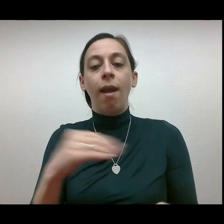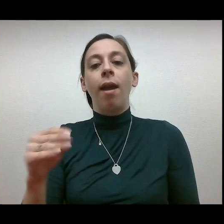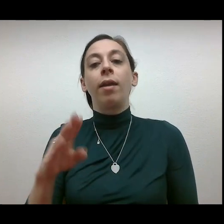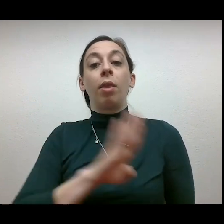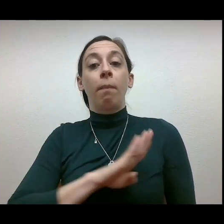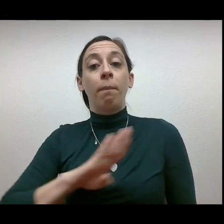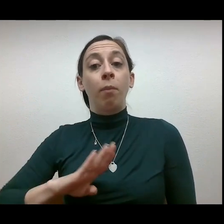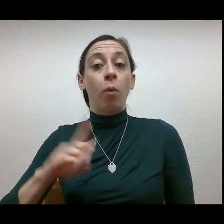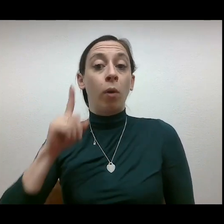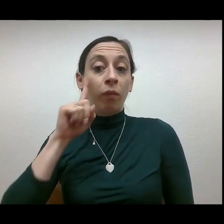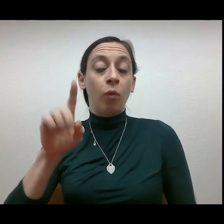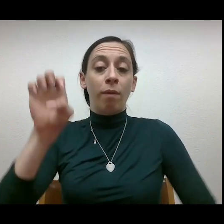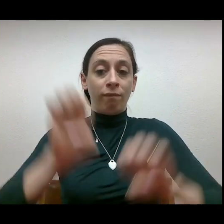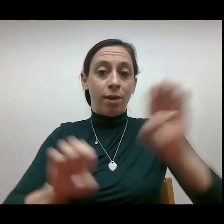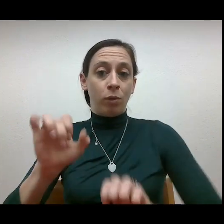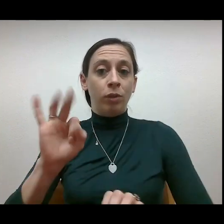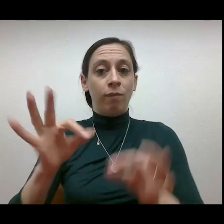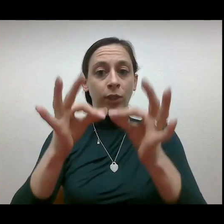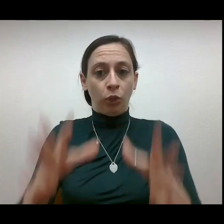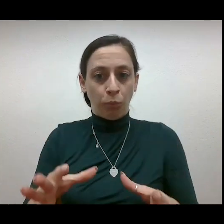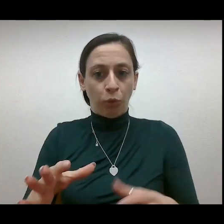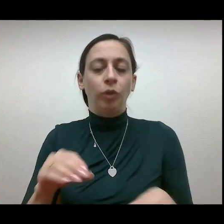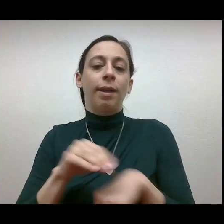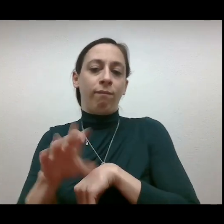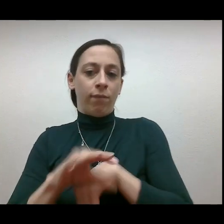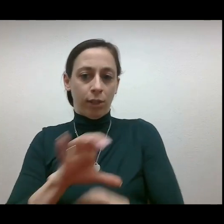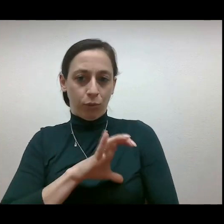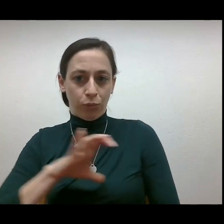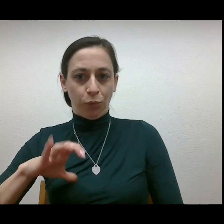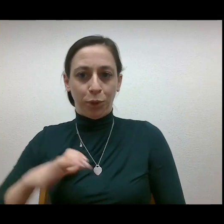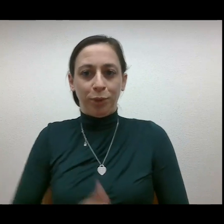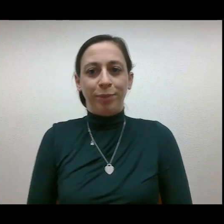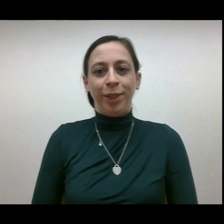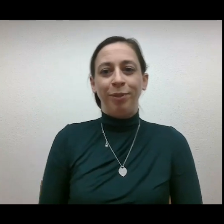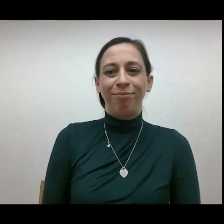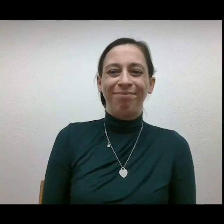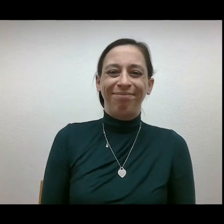Committee and the Board for the Evaluation for Interpreters Committee.